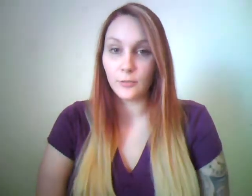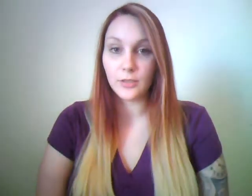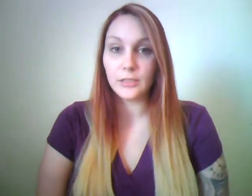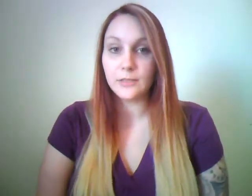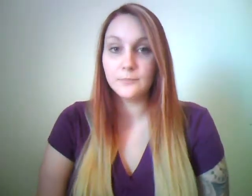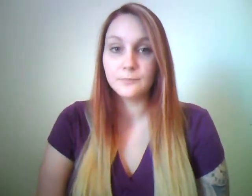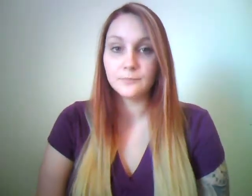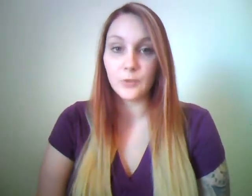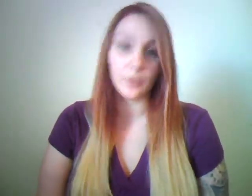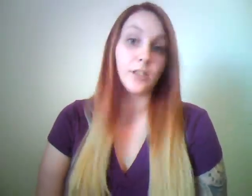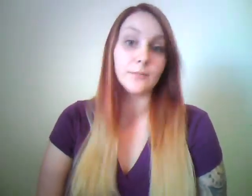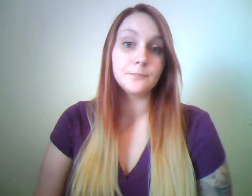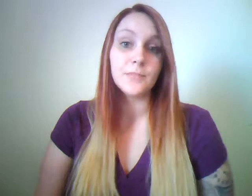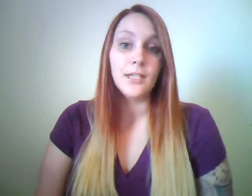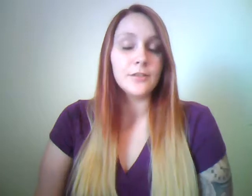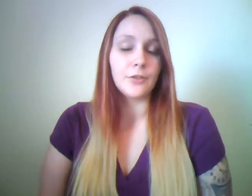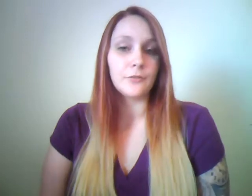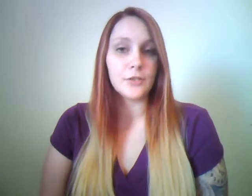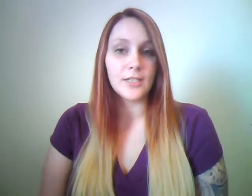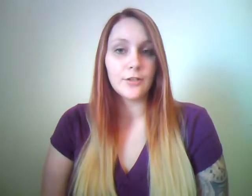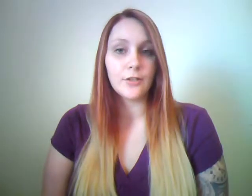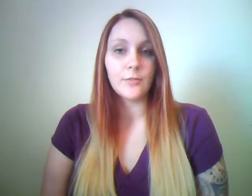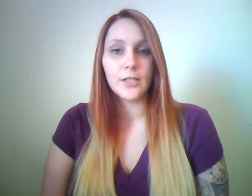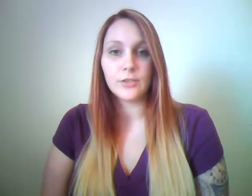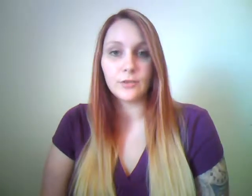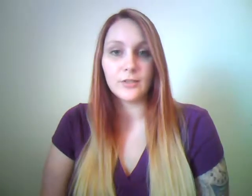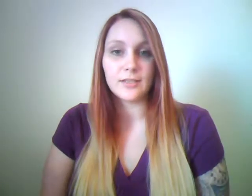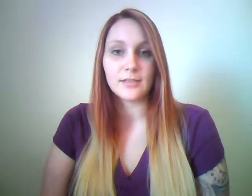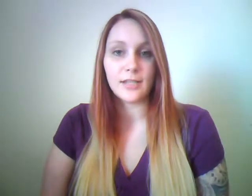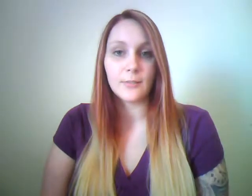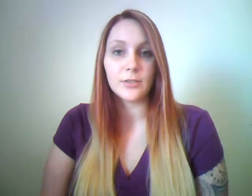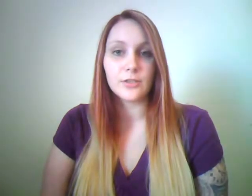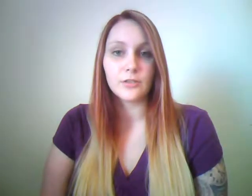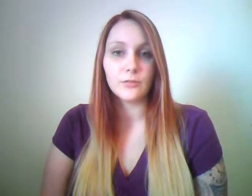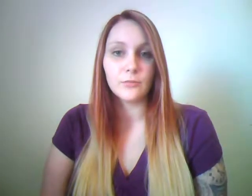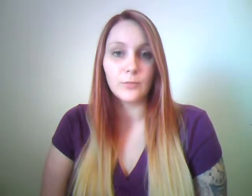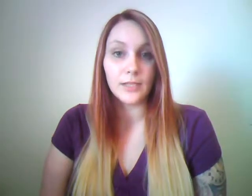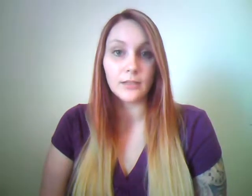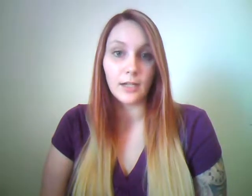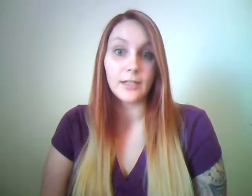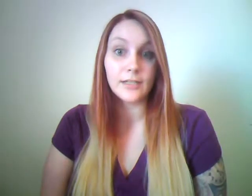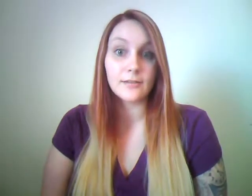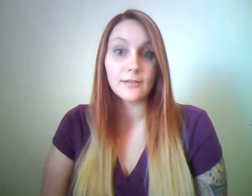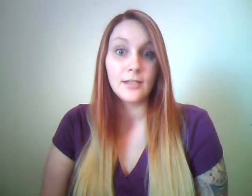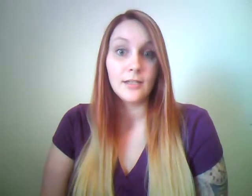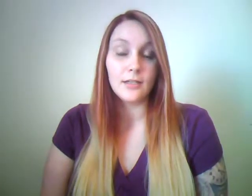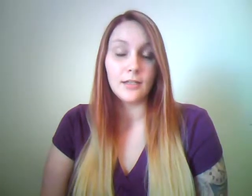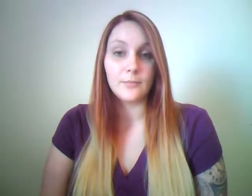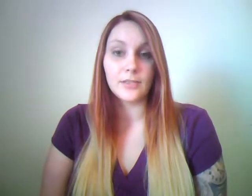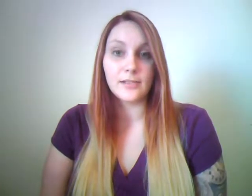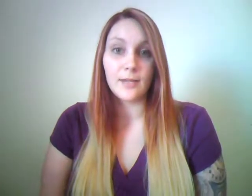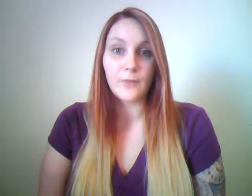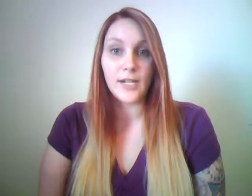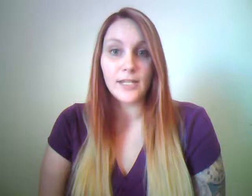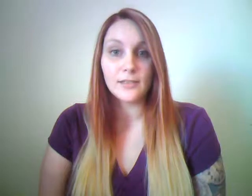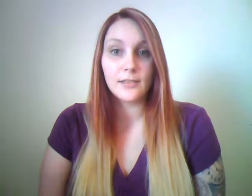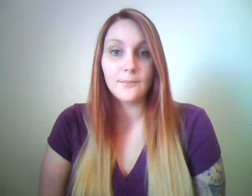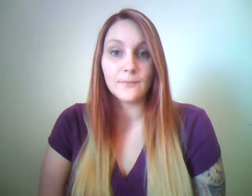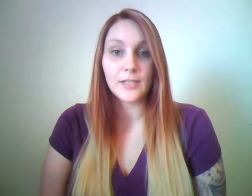good, you are good." So the first thing you're going to want to do is establish where God is. Since I'm right-handed,